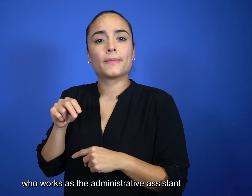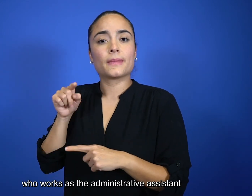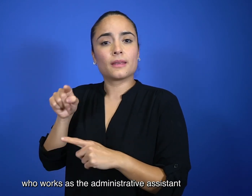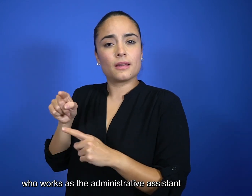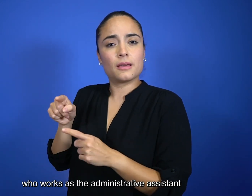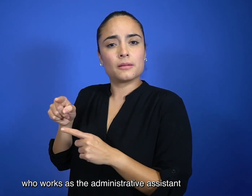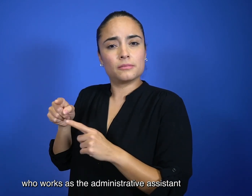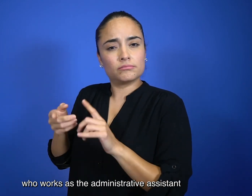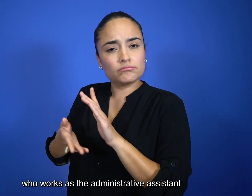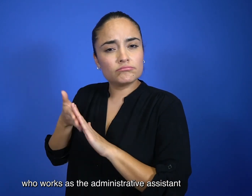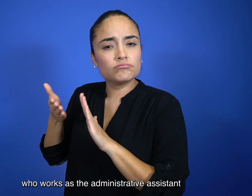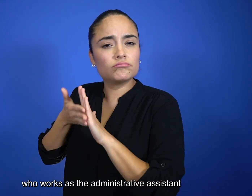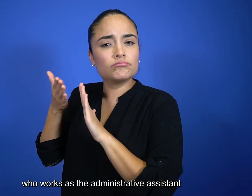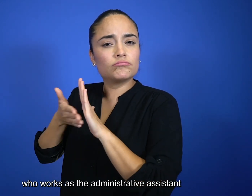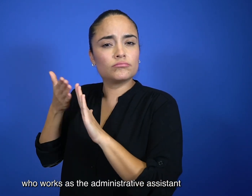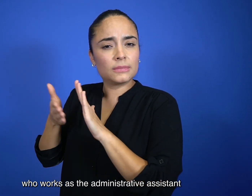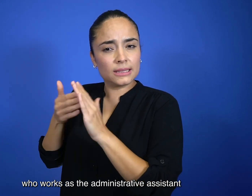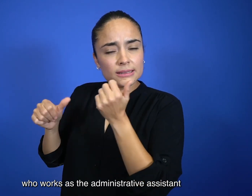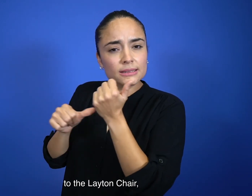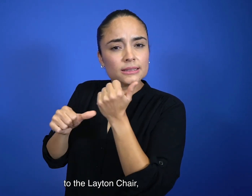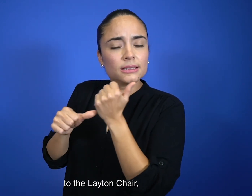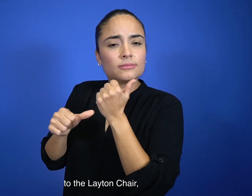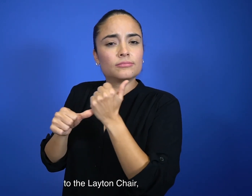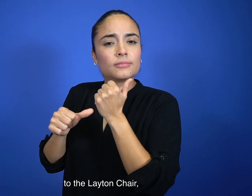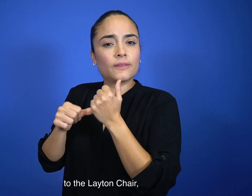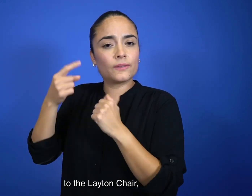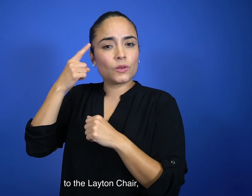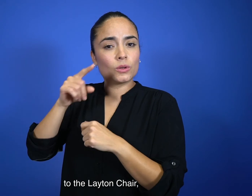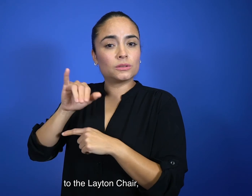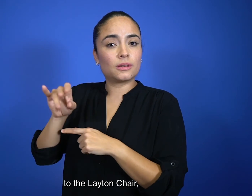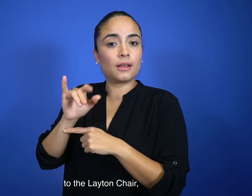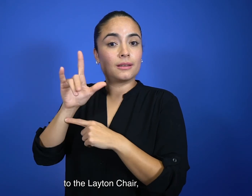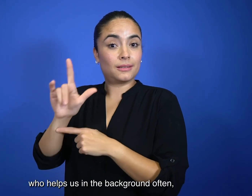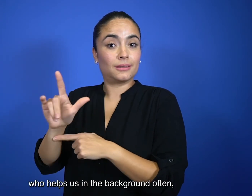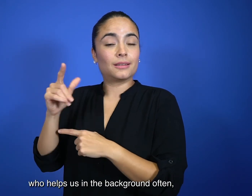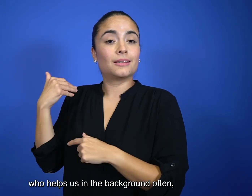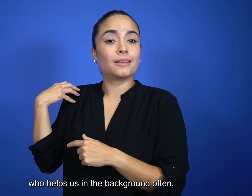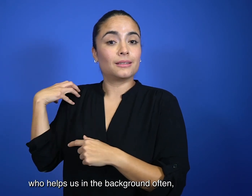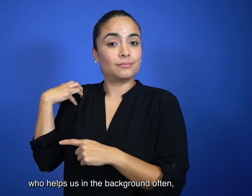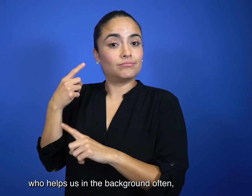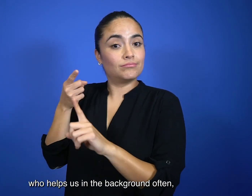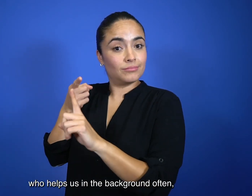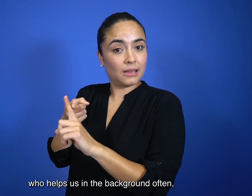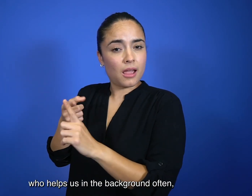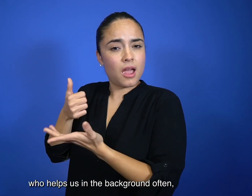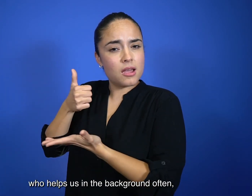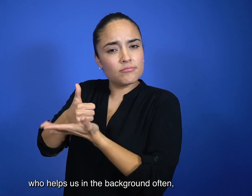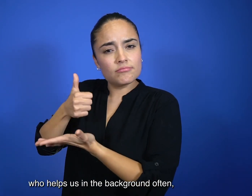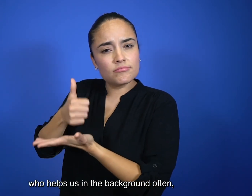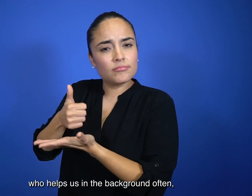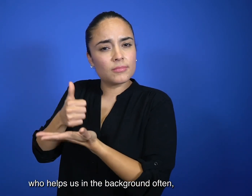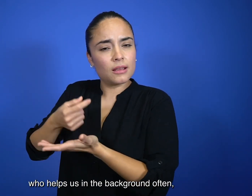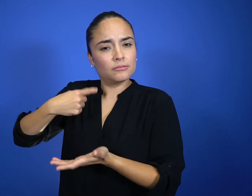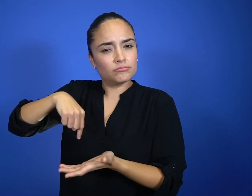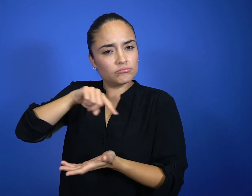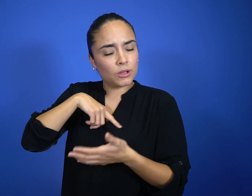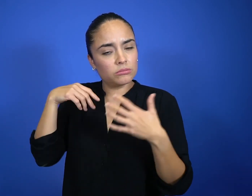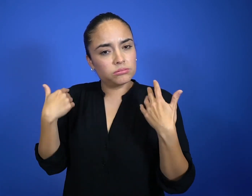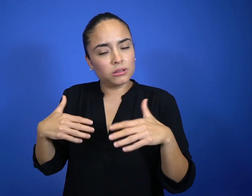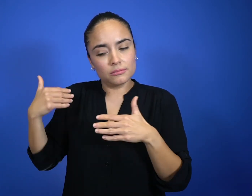the administrative assistant to the Layton Chair, who helps us in the background often,